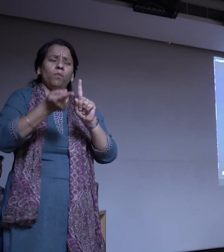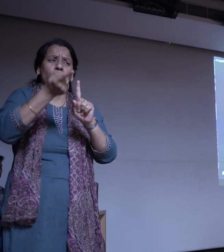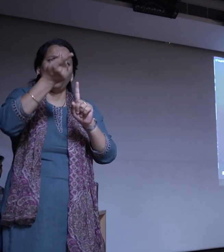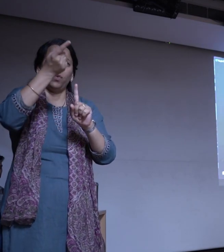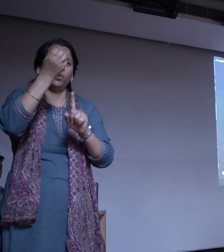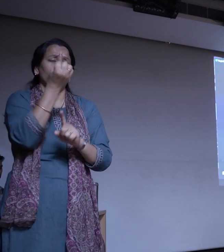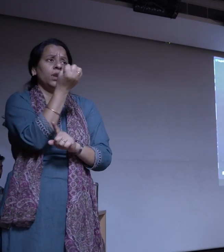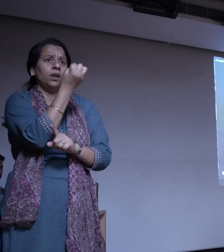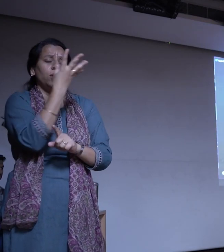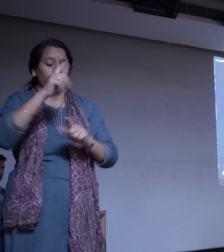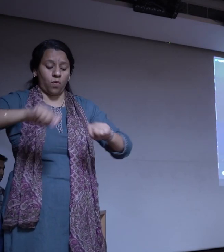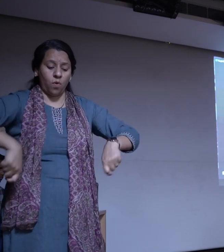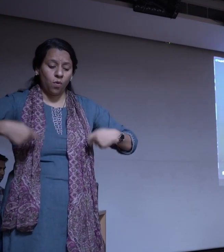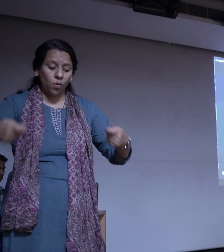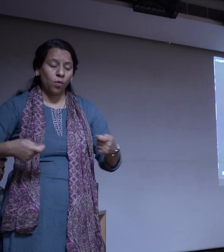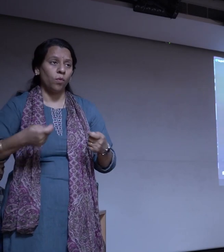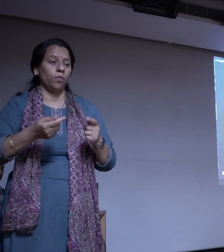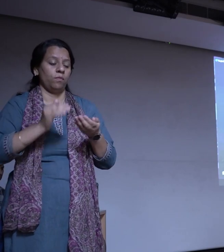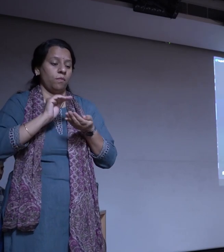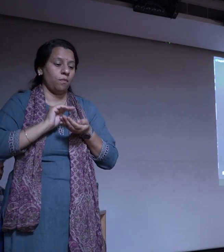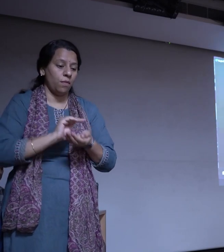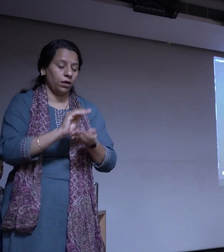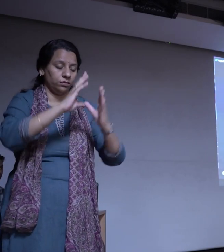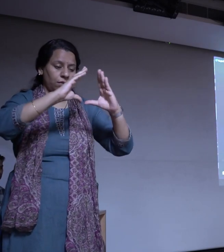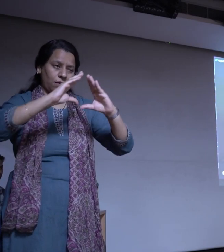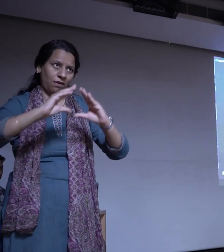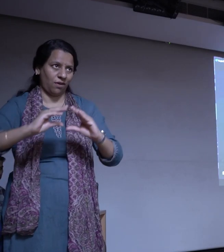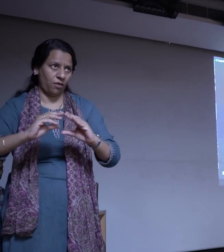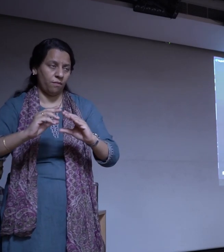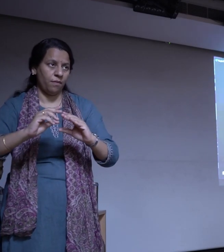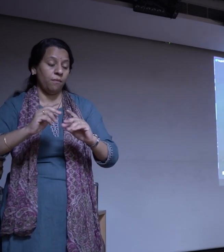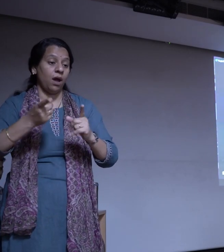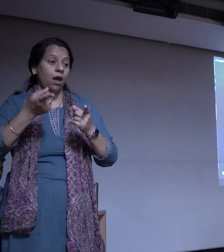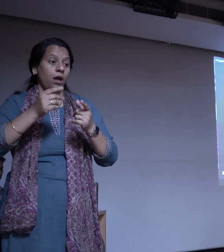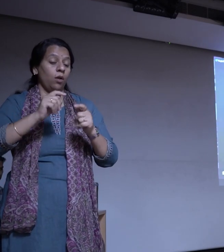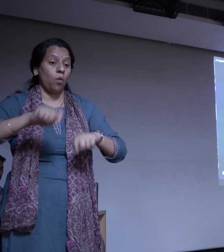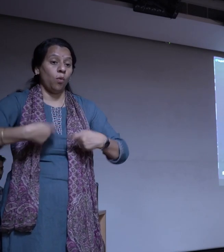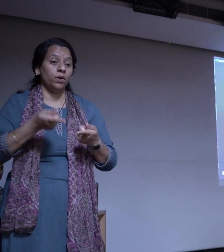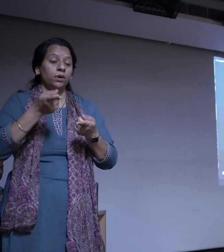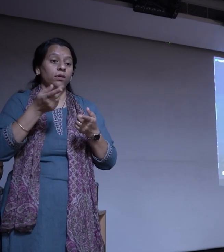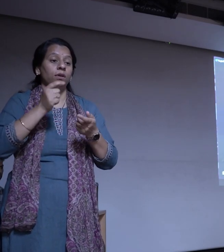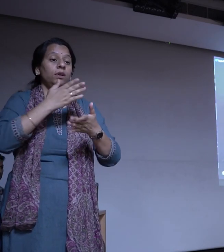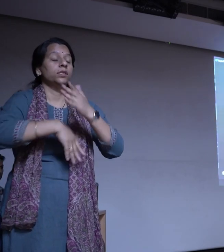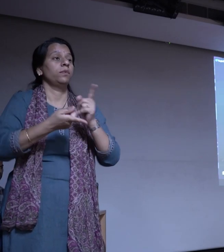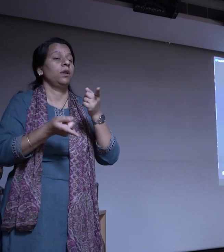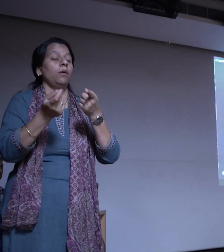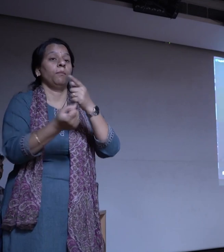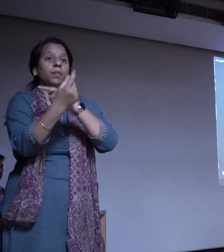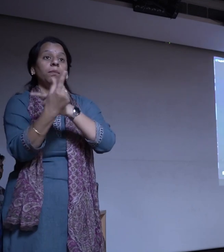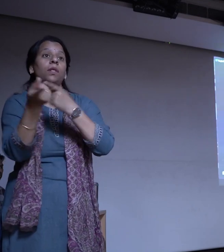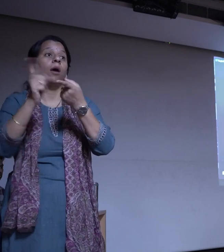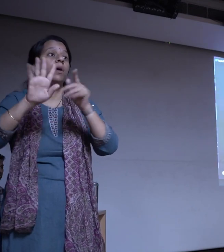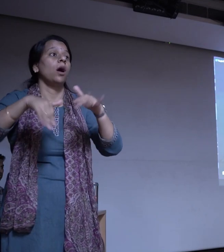numb of locom MOT by birth is coming down by accidents has gone up but